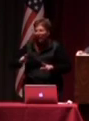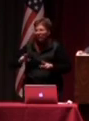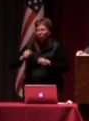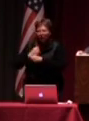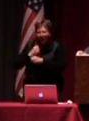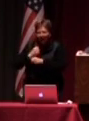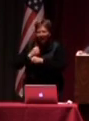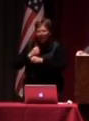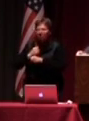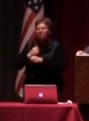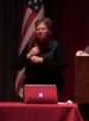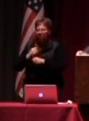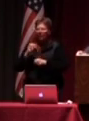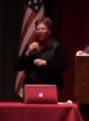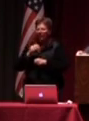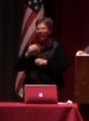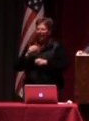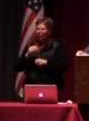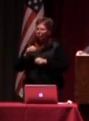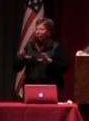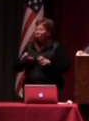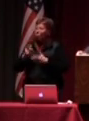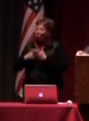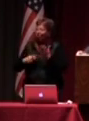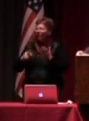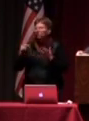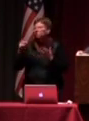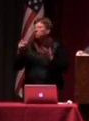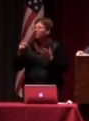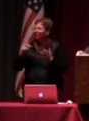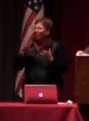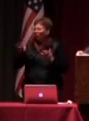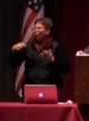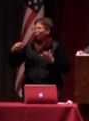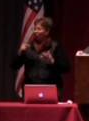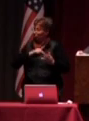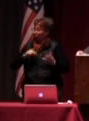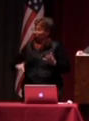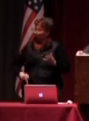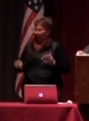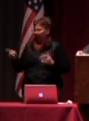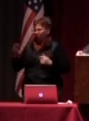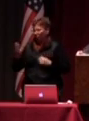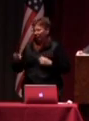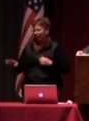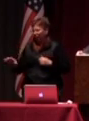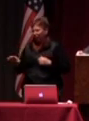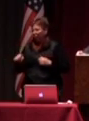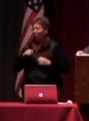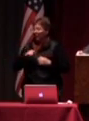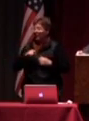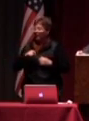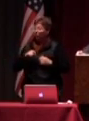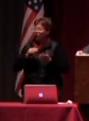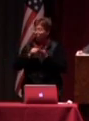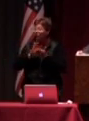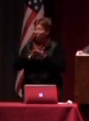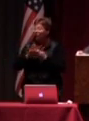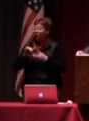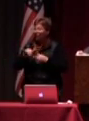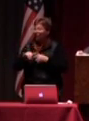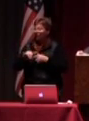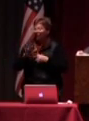their sides and to do the kind of thing that a French king would have turned down his nose at. It was widely reported, for instance, that at the Battle of